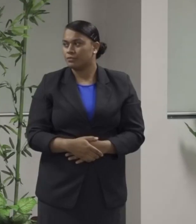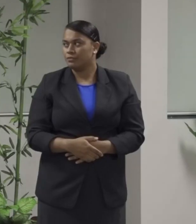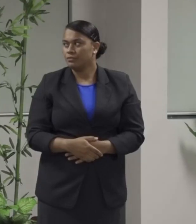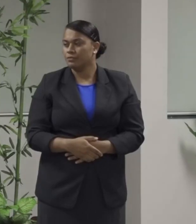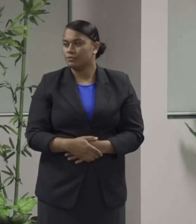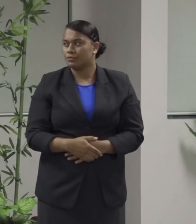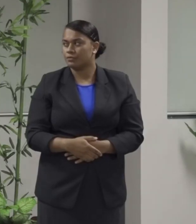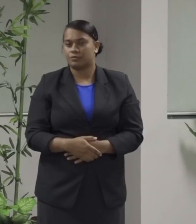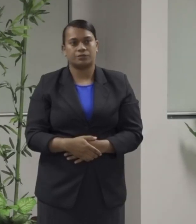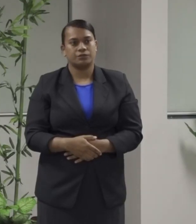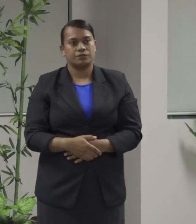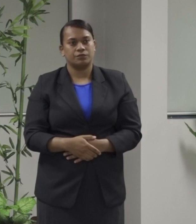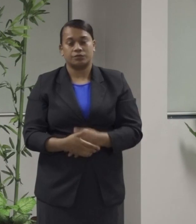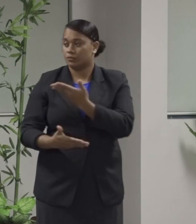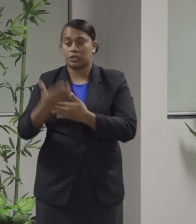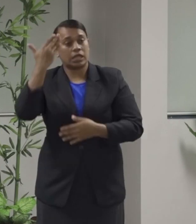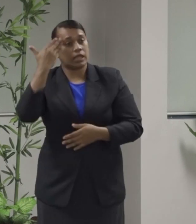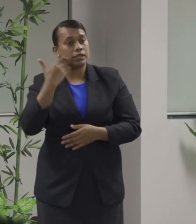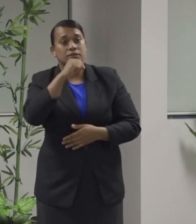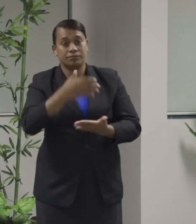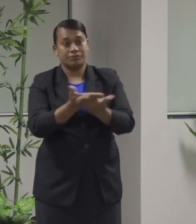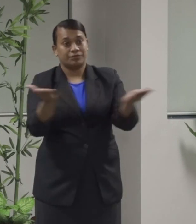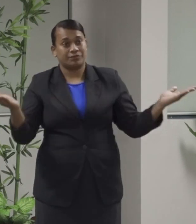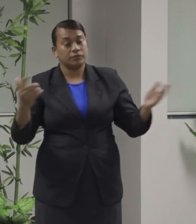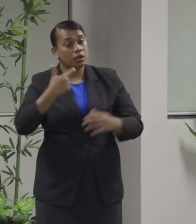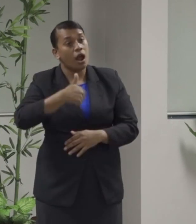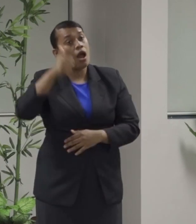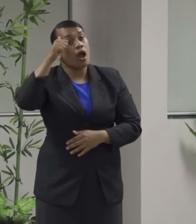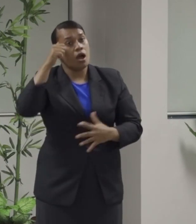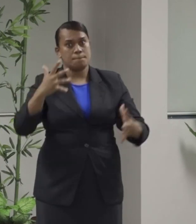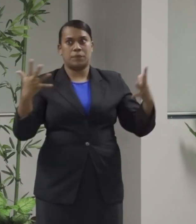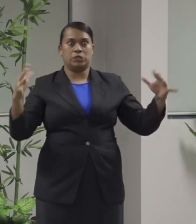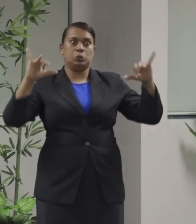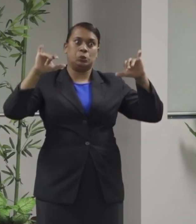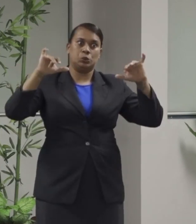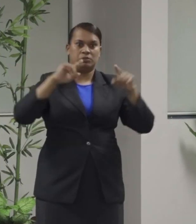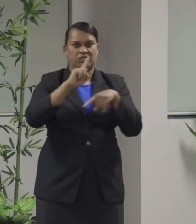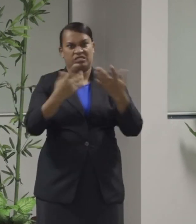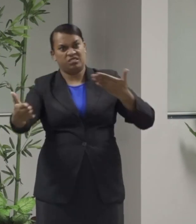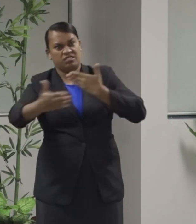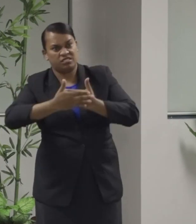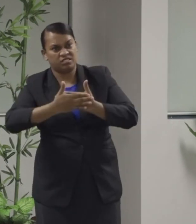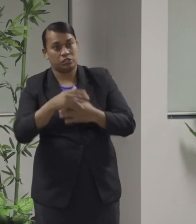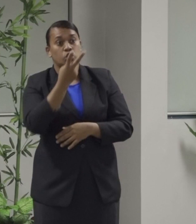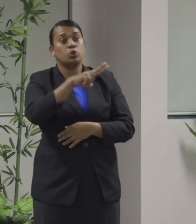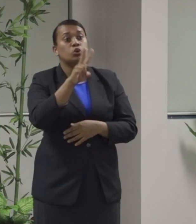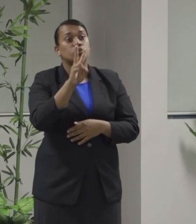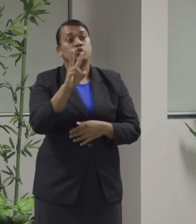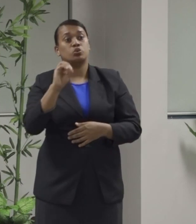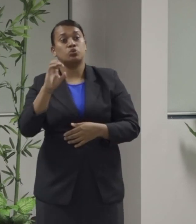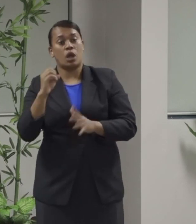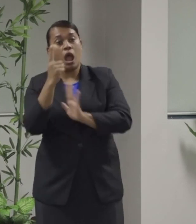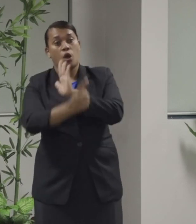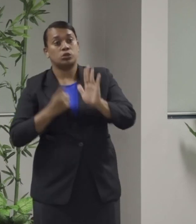Good evening, ladies and gentlemen. I know the big issue now is about the curfew that starts at 2200 hours tomorrow. The